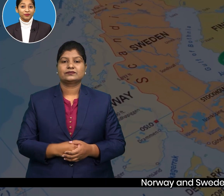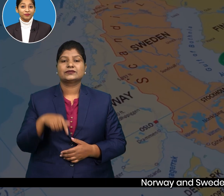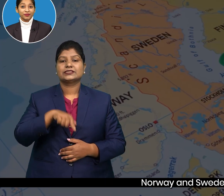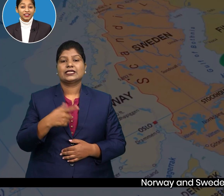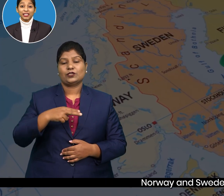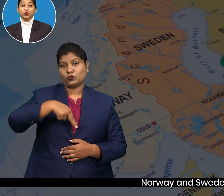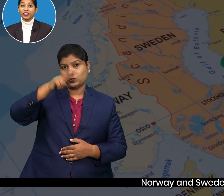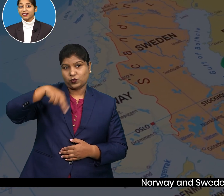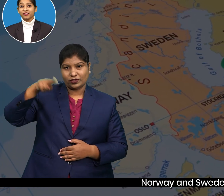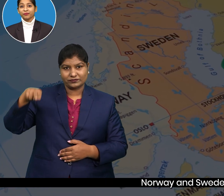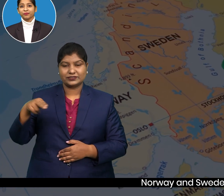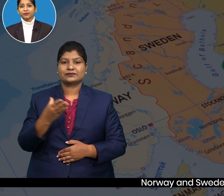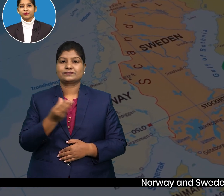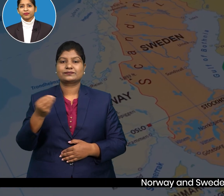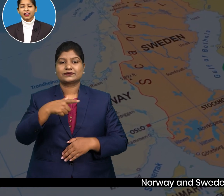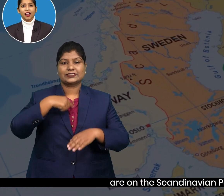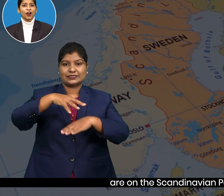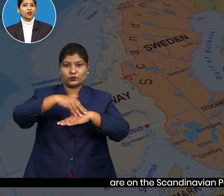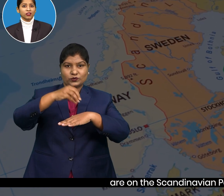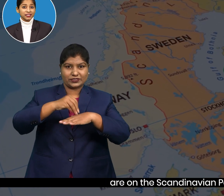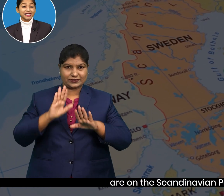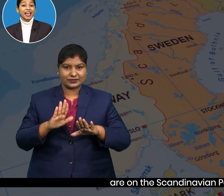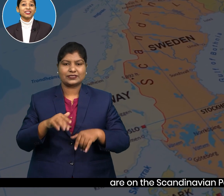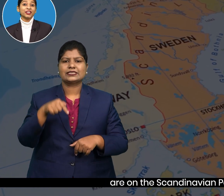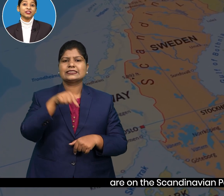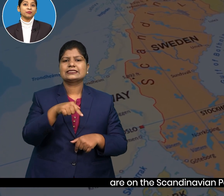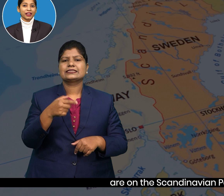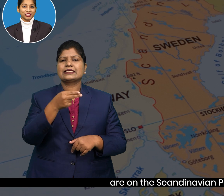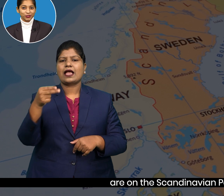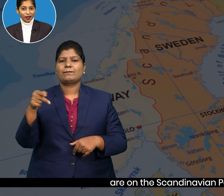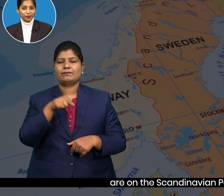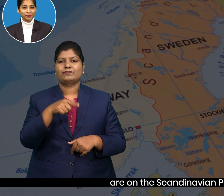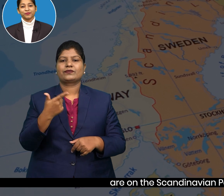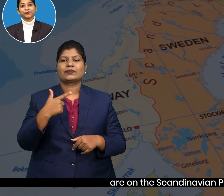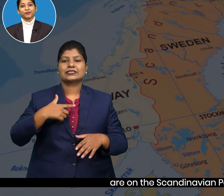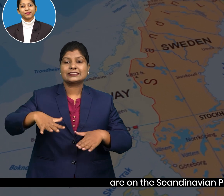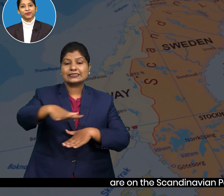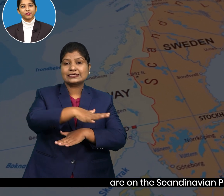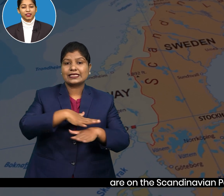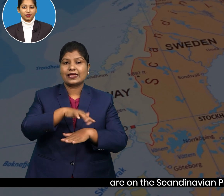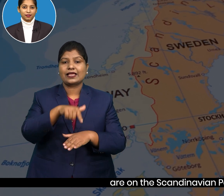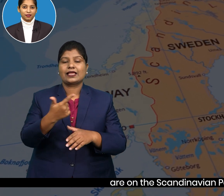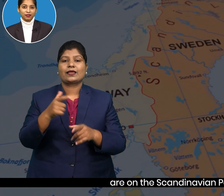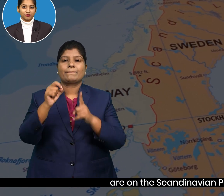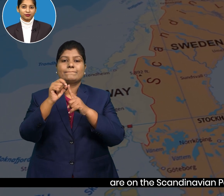Norway and Sweden are on the Scandinavian peninsula.